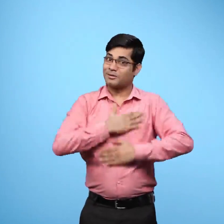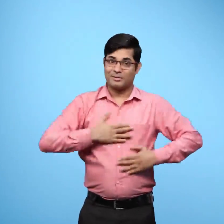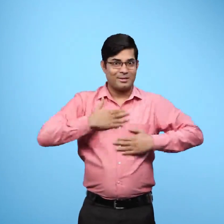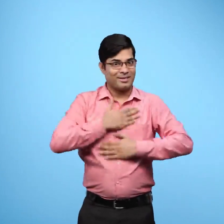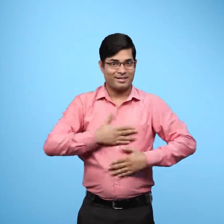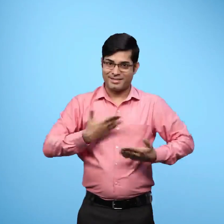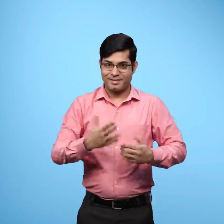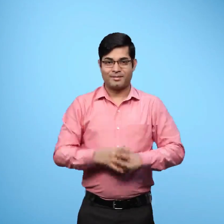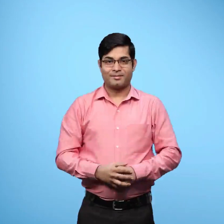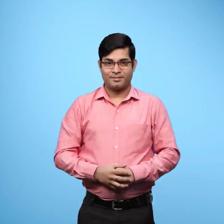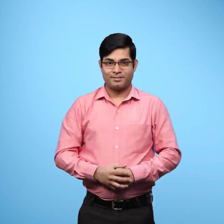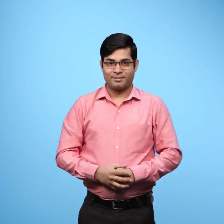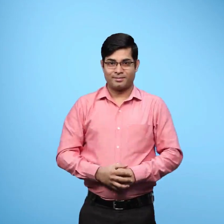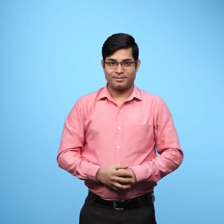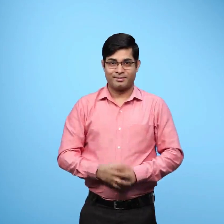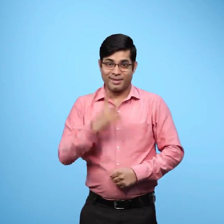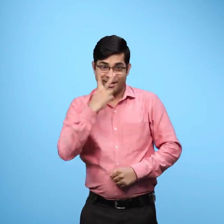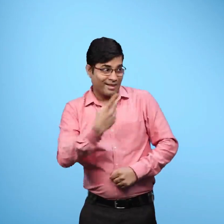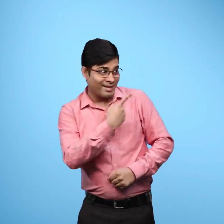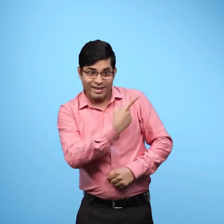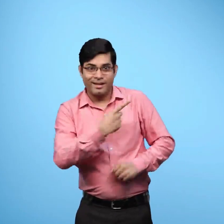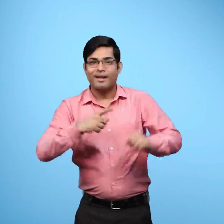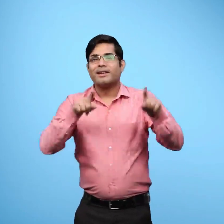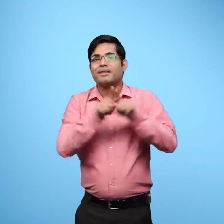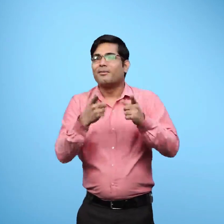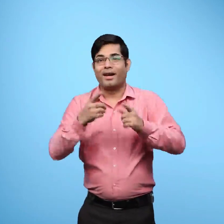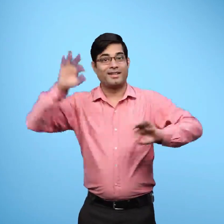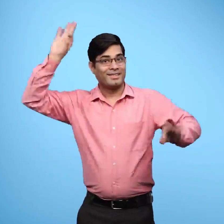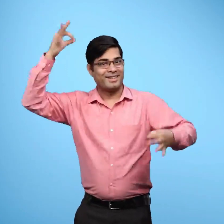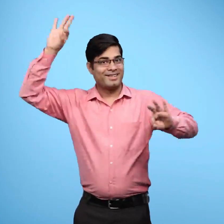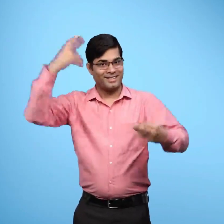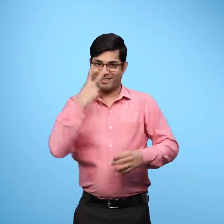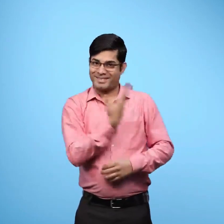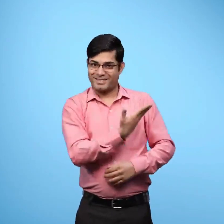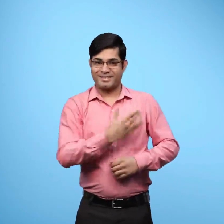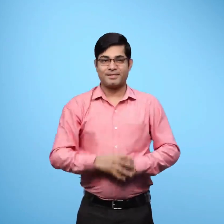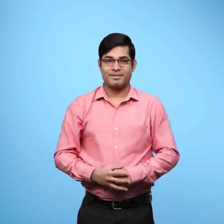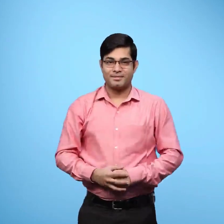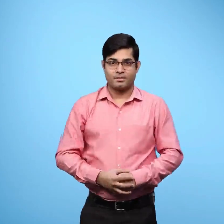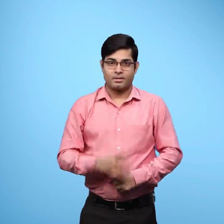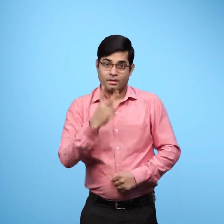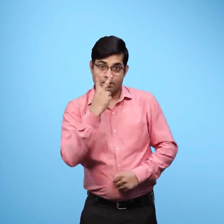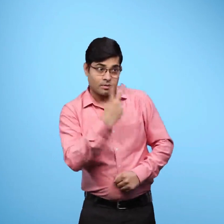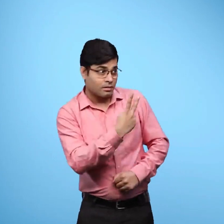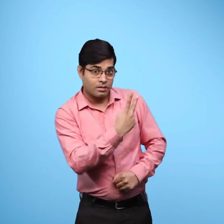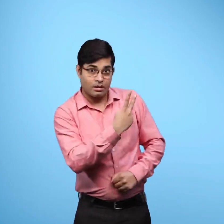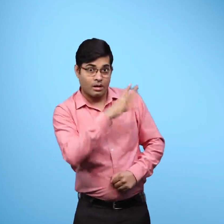It was fun. It looked like dance. Try the